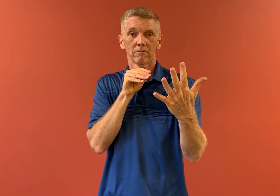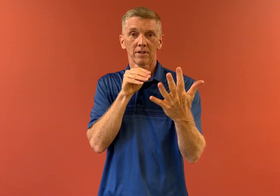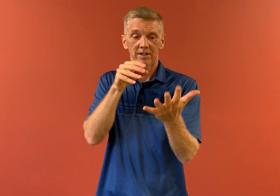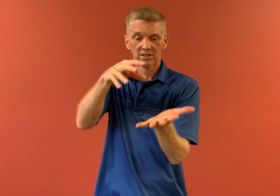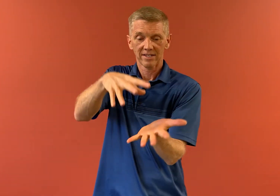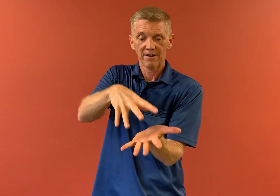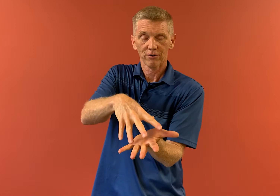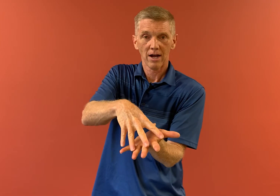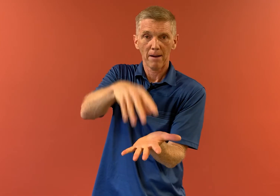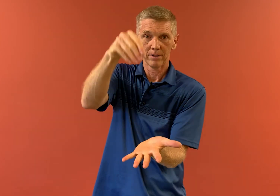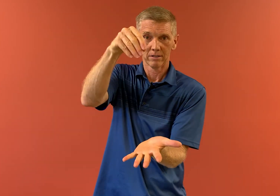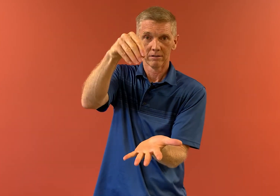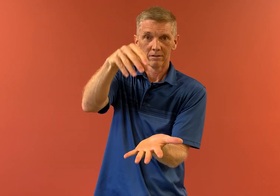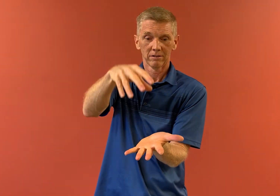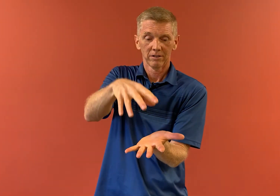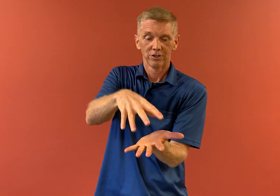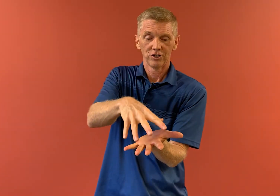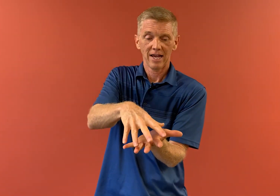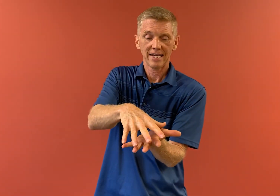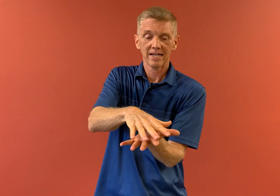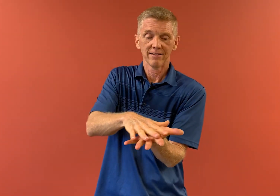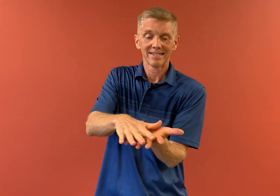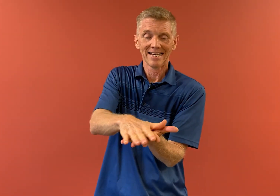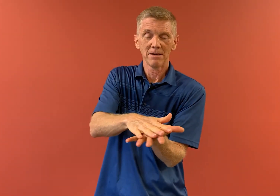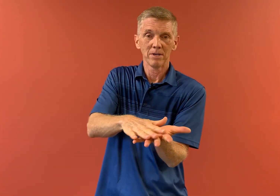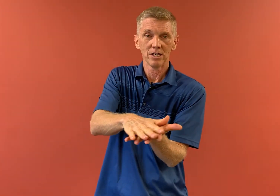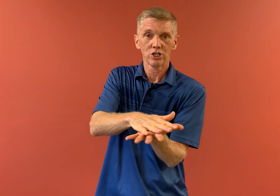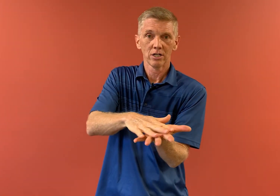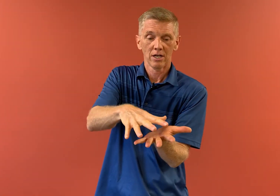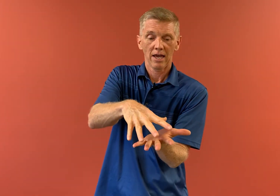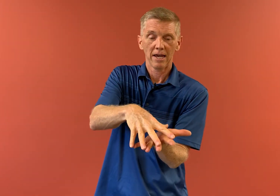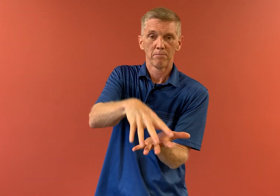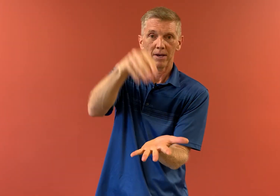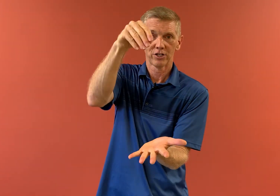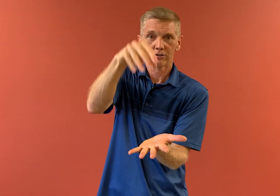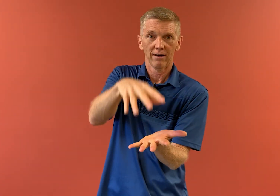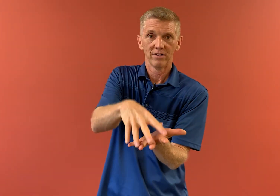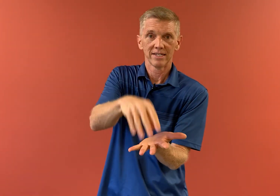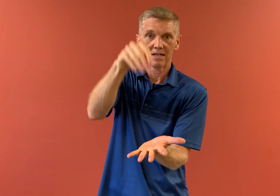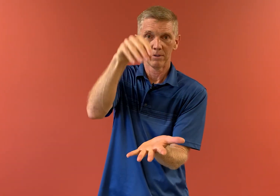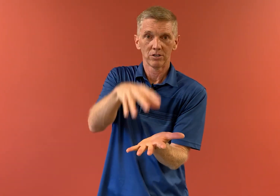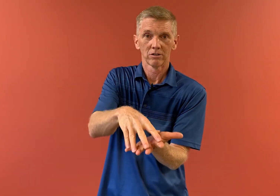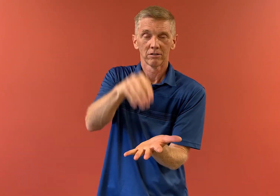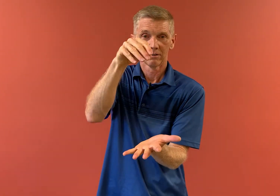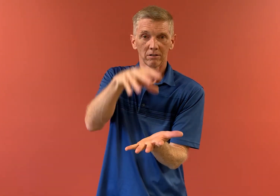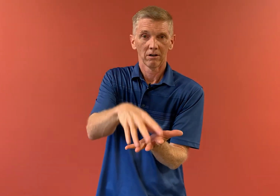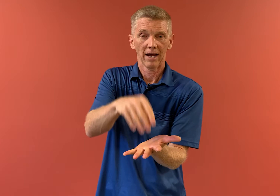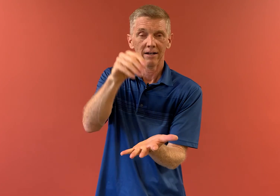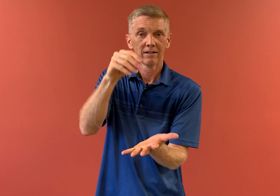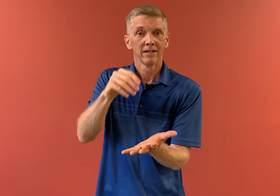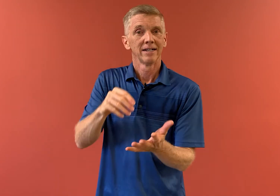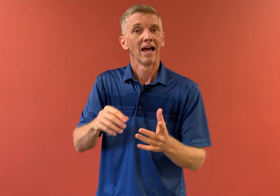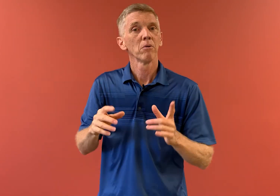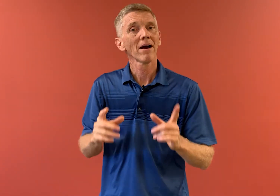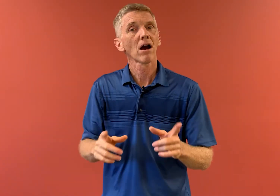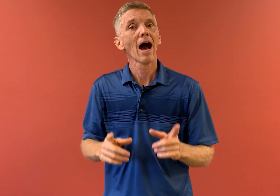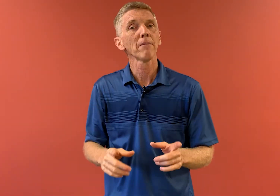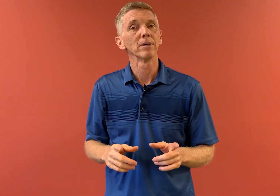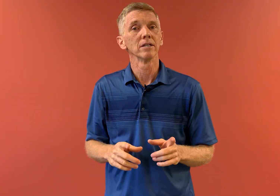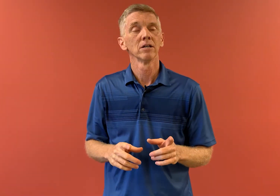Here's the sign for copy. You're taking this image, a picture of this image. All right. Now, what about copy